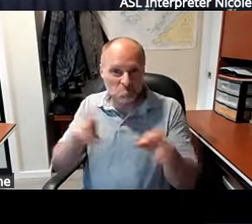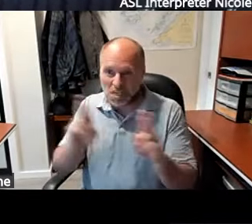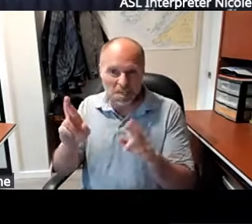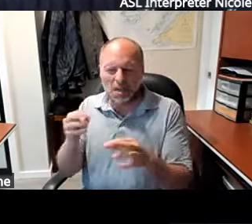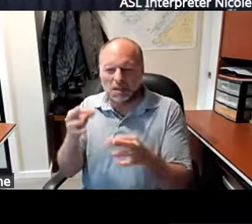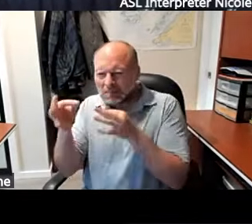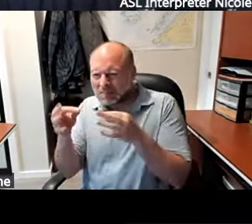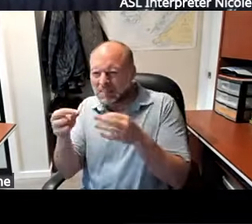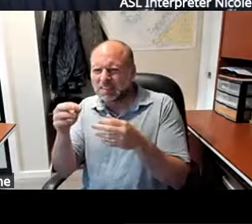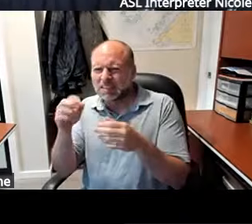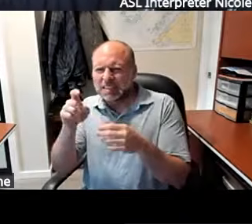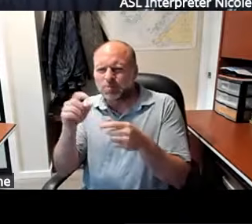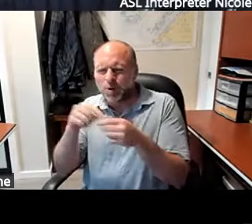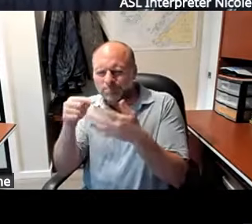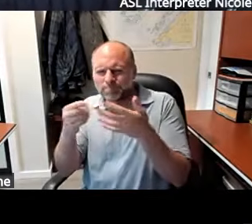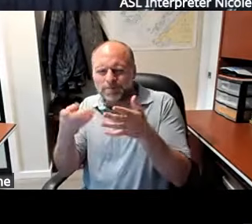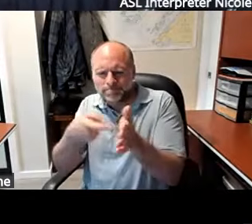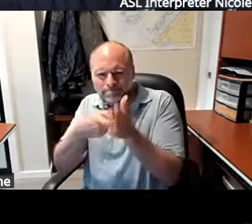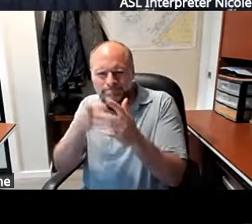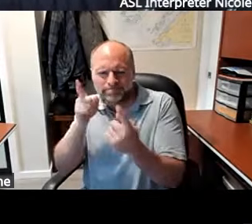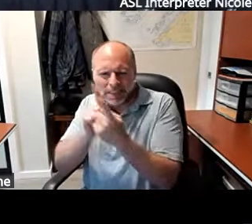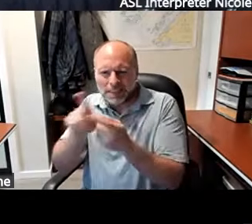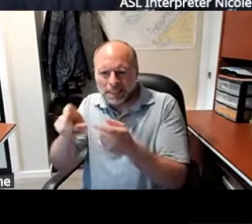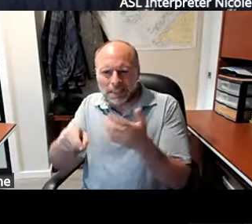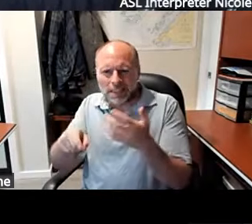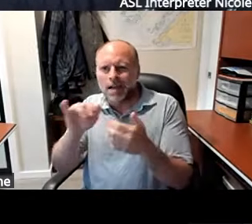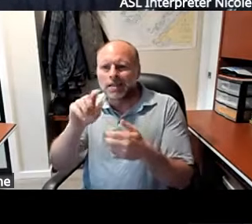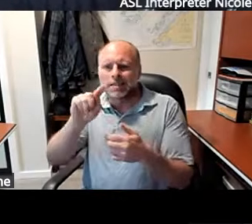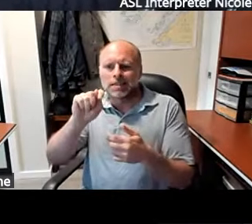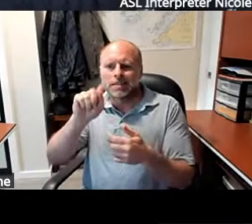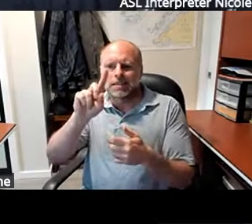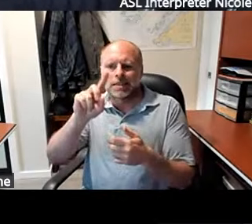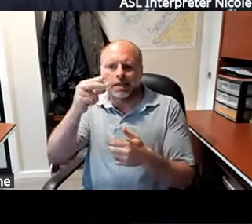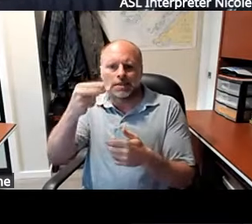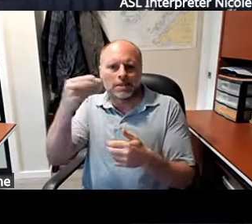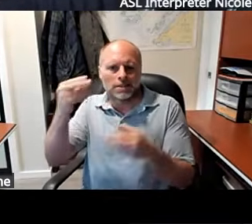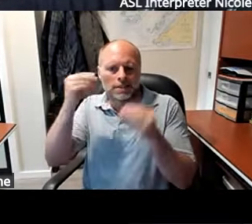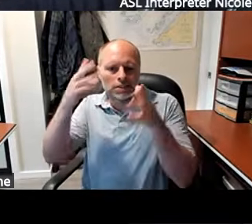great because potentially they're fluent in sign language, and